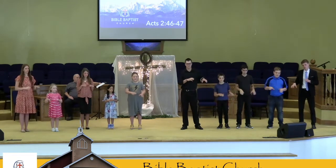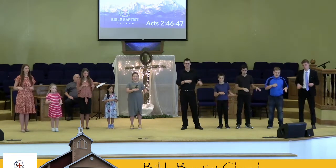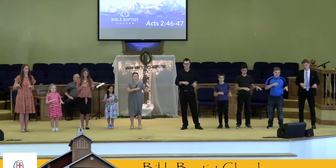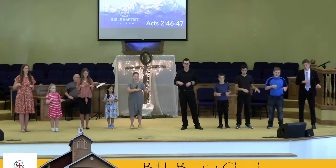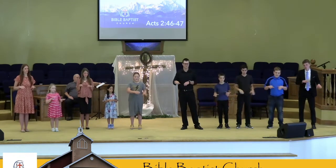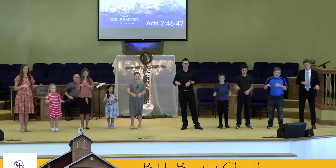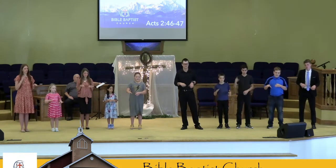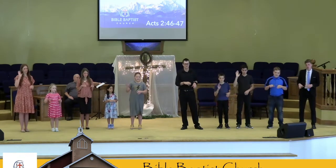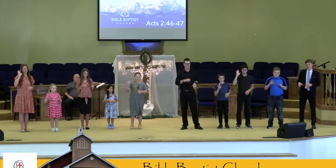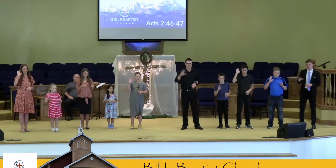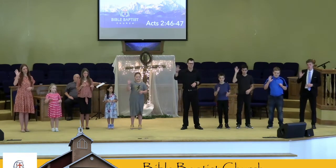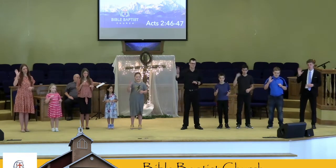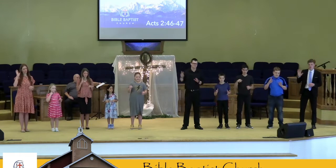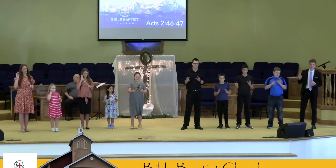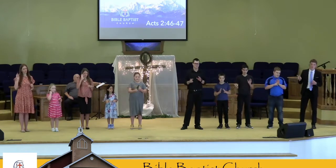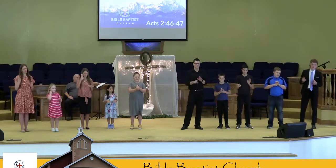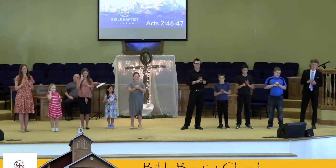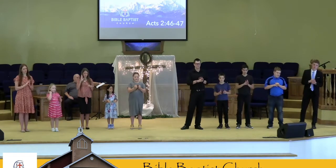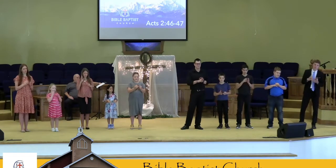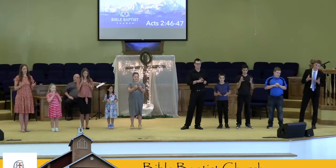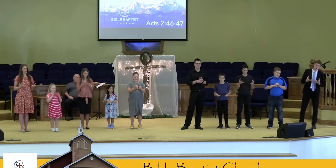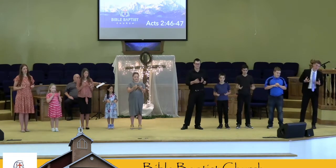I'll do his will.